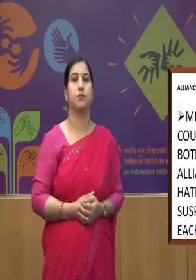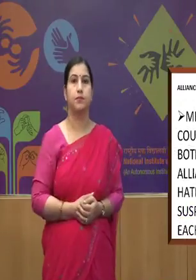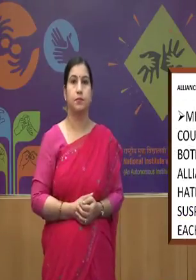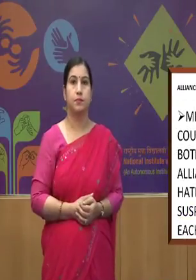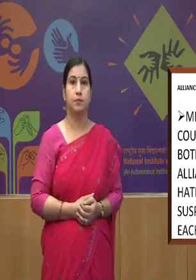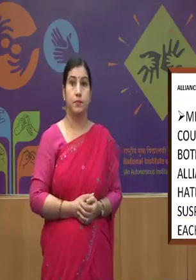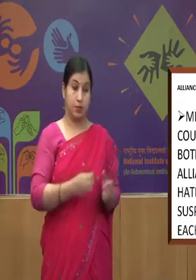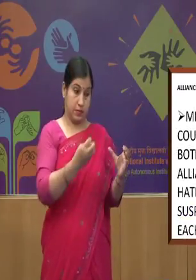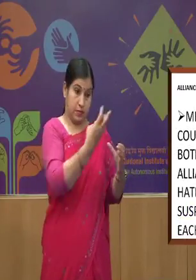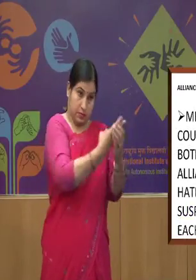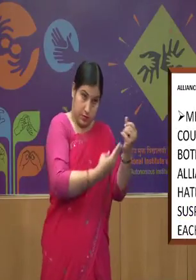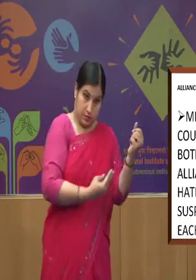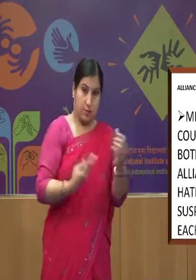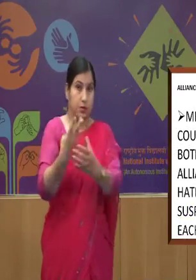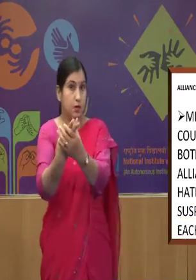Members of both these alliances